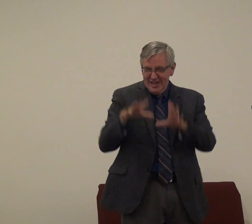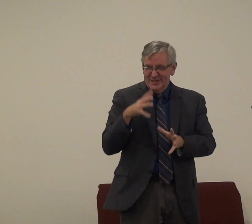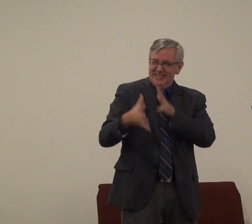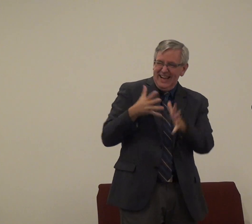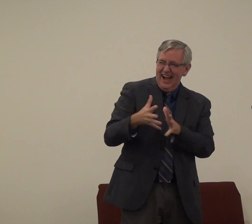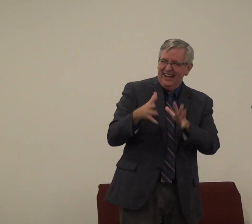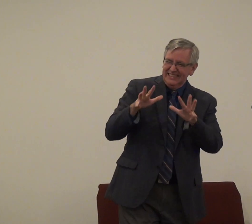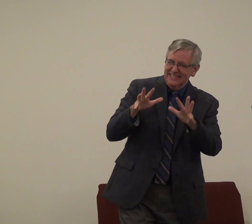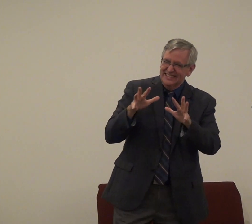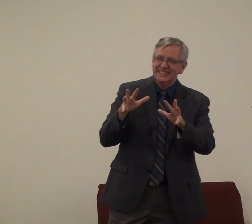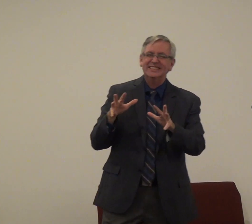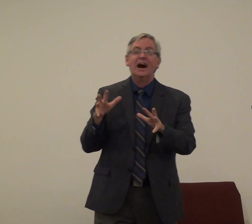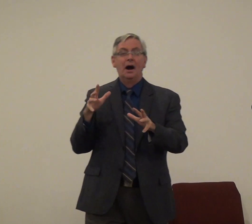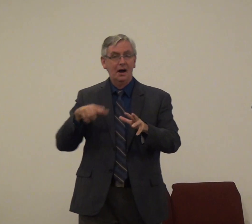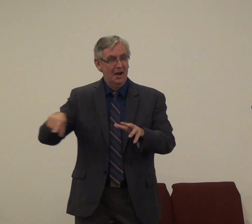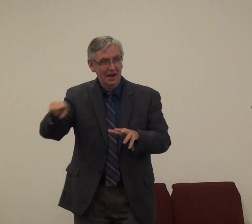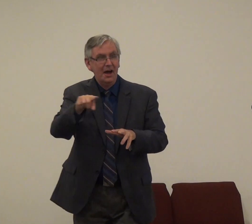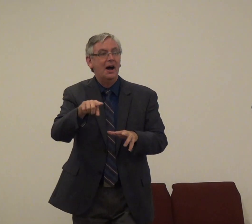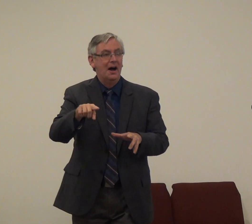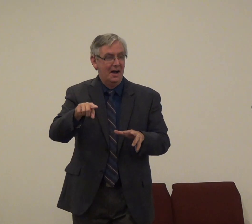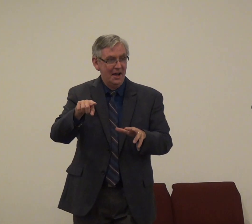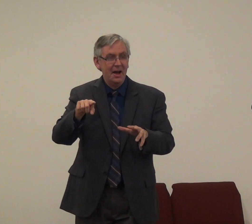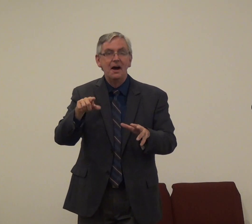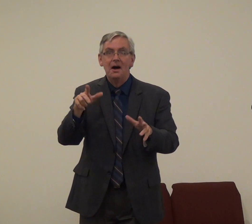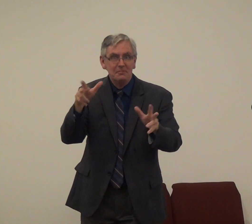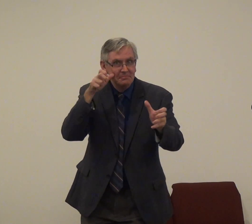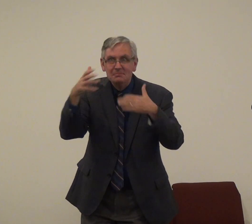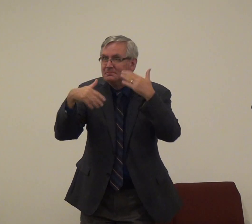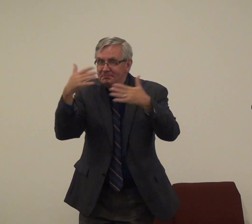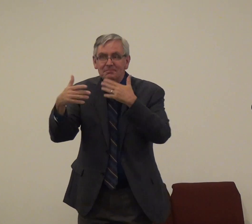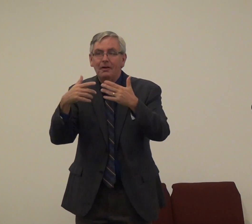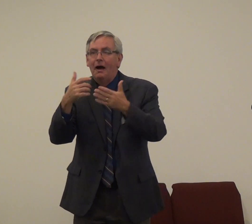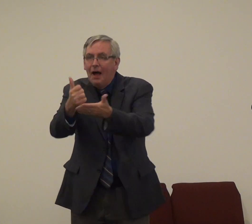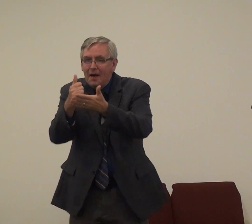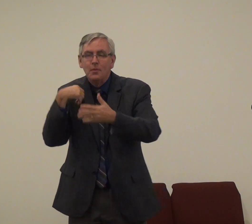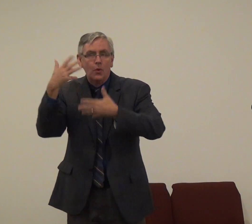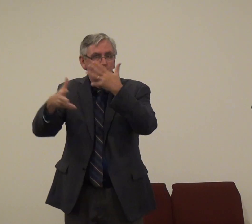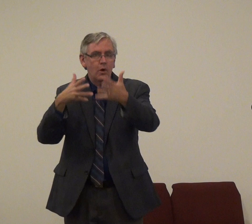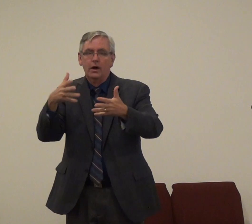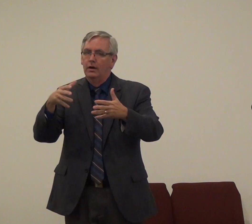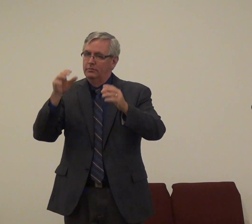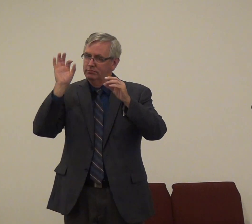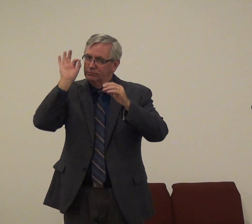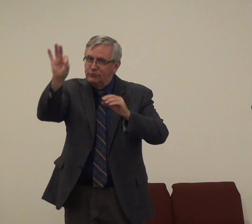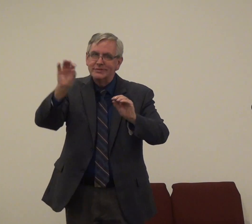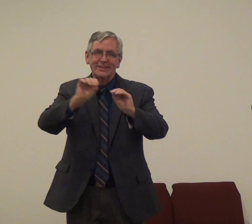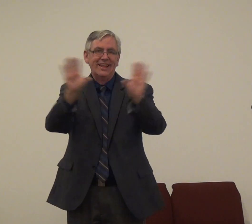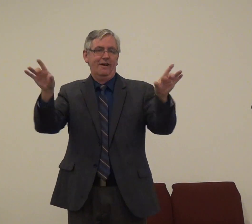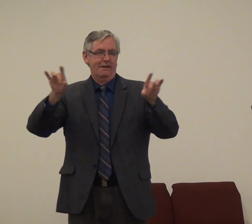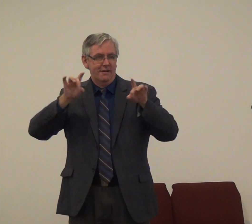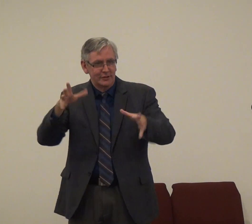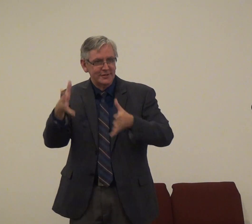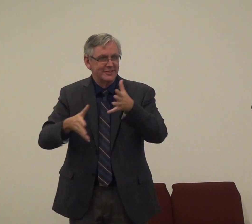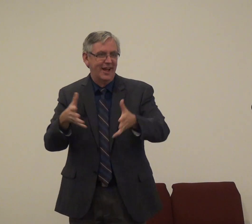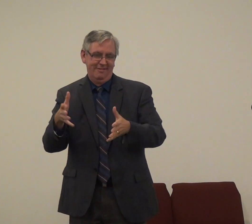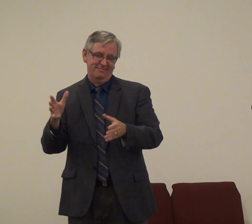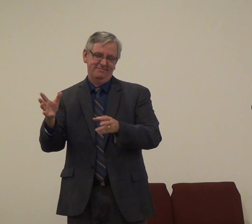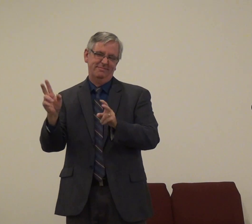Peruvian sign would slip in there, and it was a little bit hard, but we made it work, and the people helped me, and I preached in